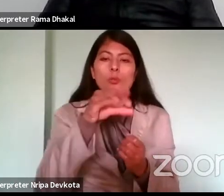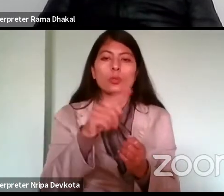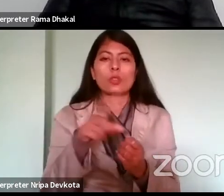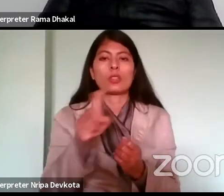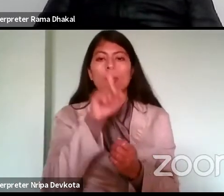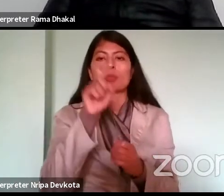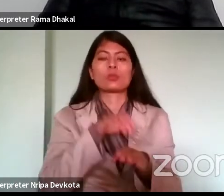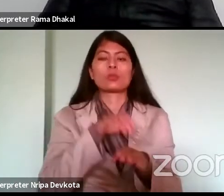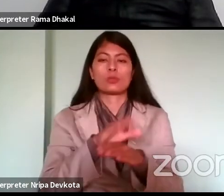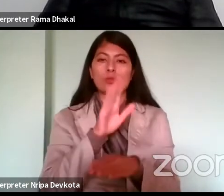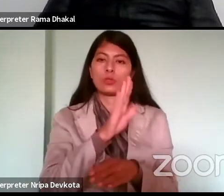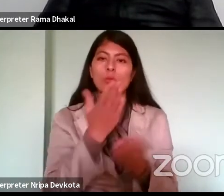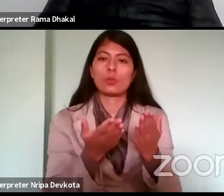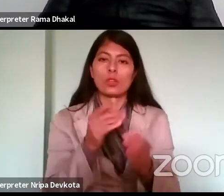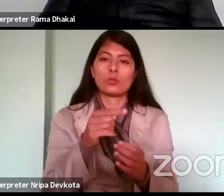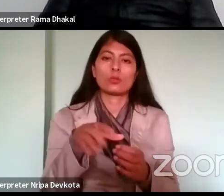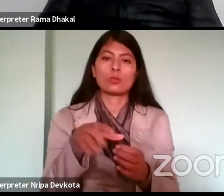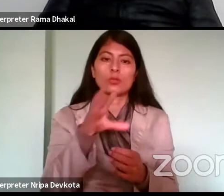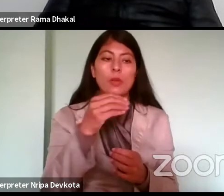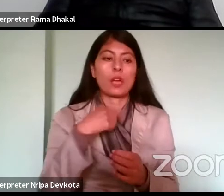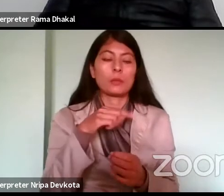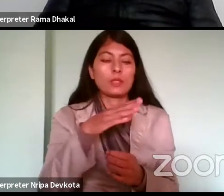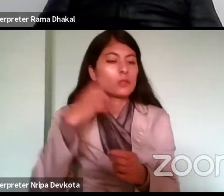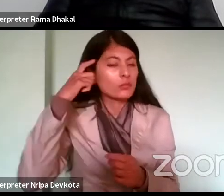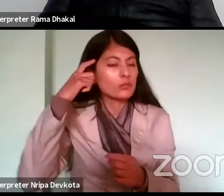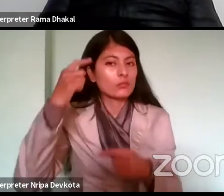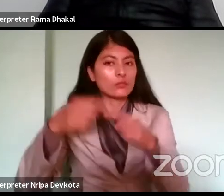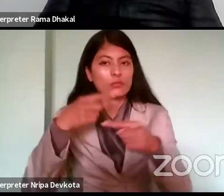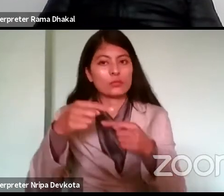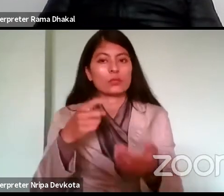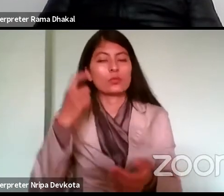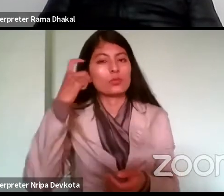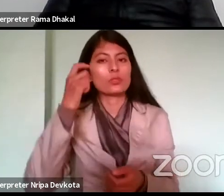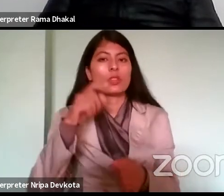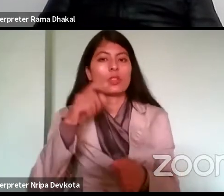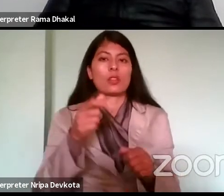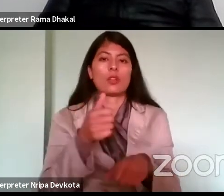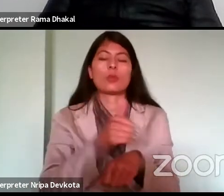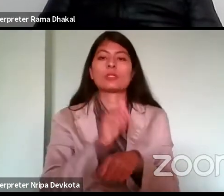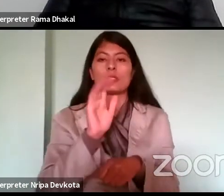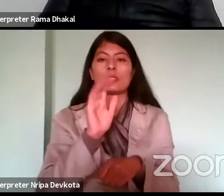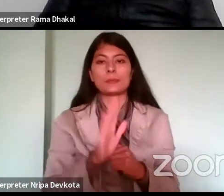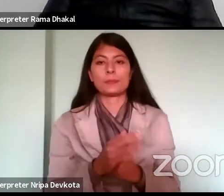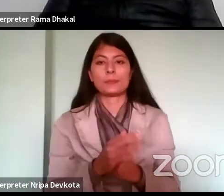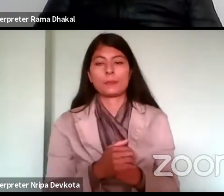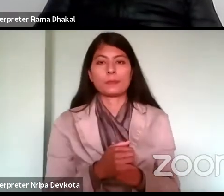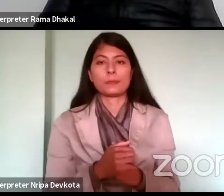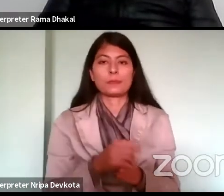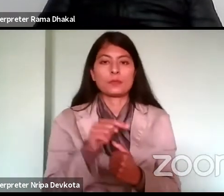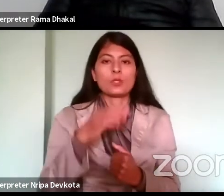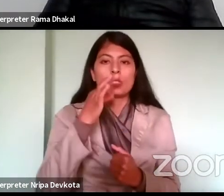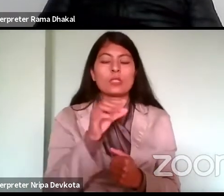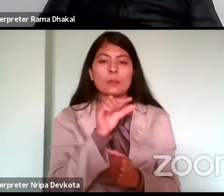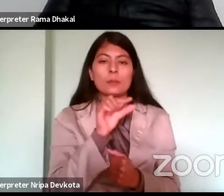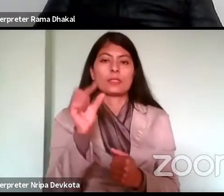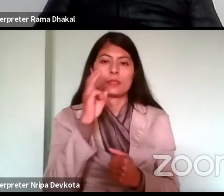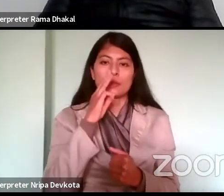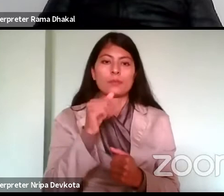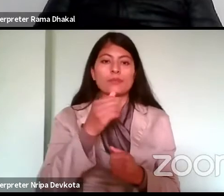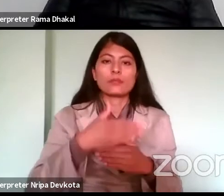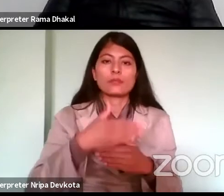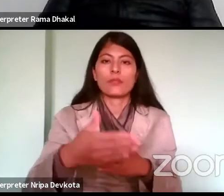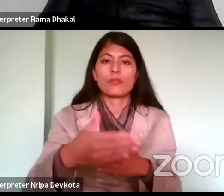to constantly think about when we deal with this issue. Moving